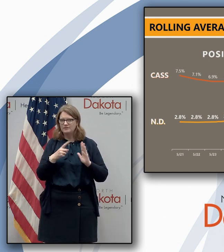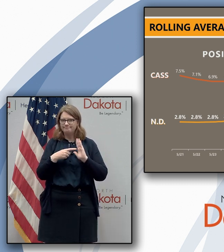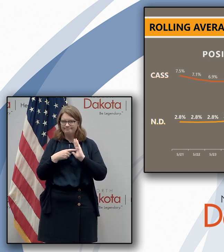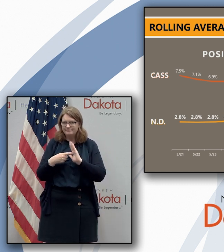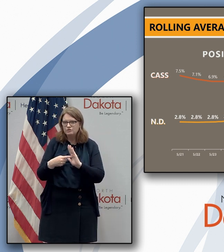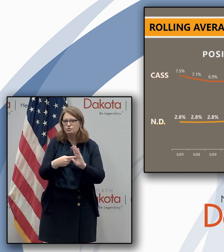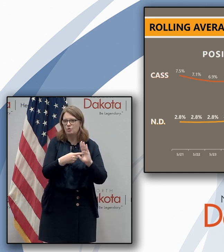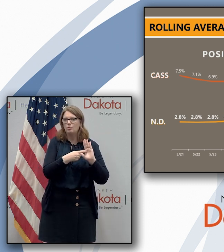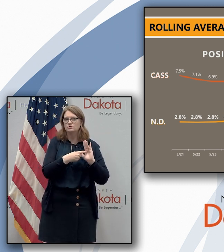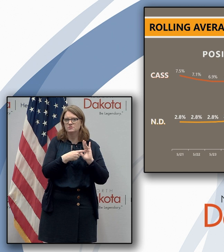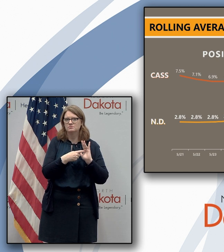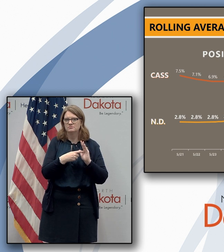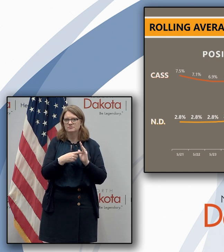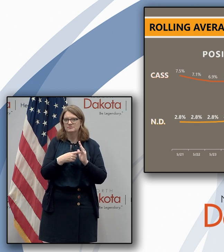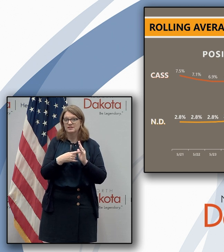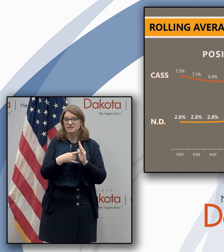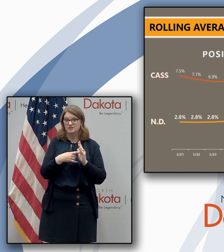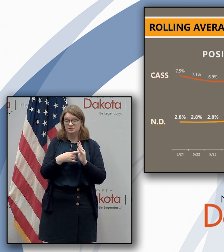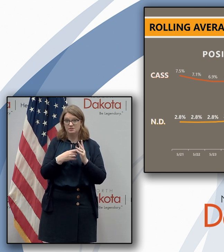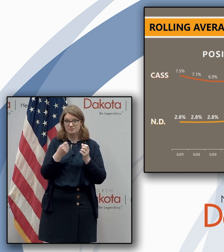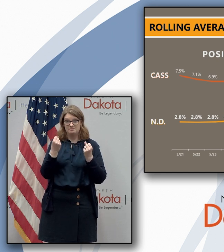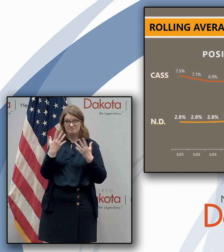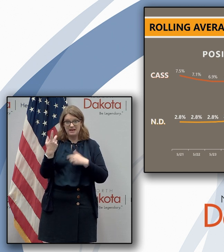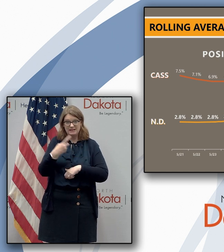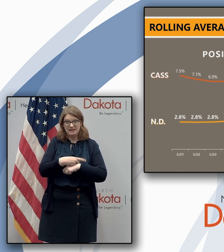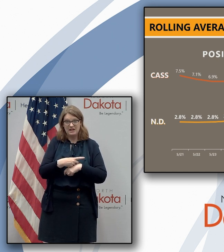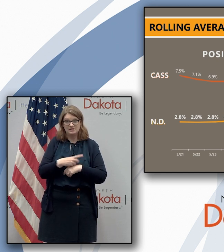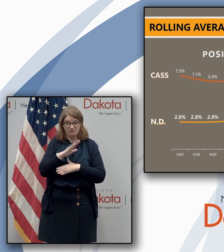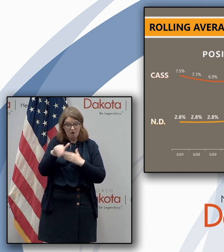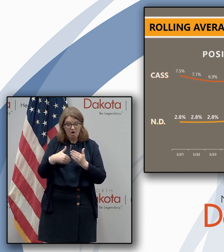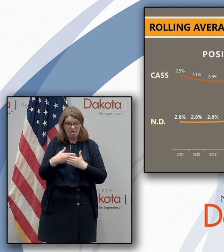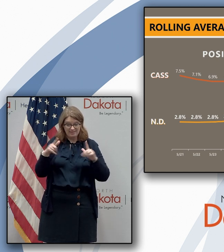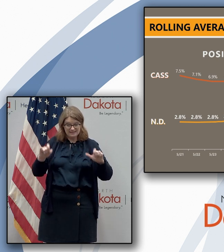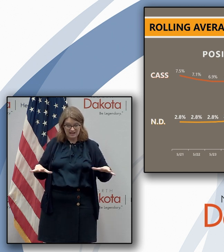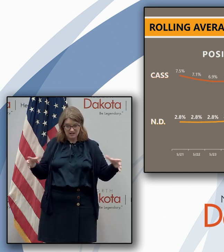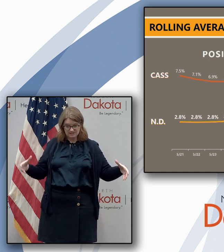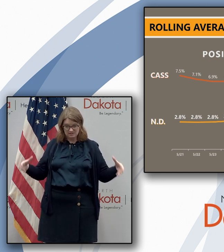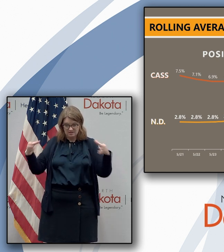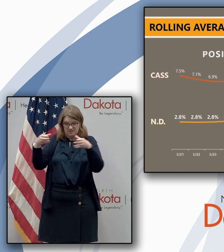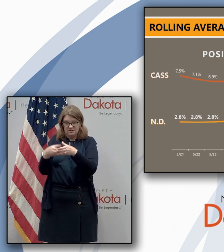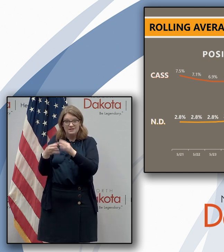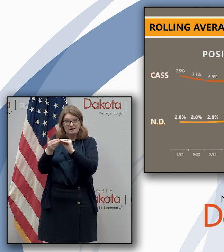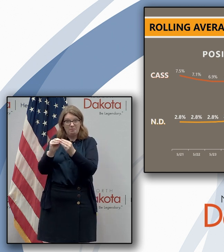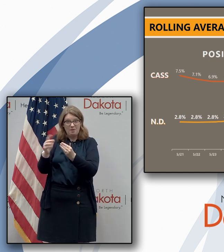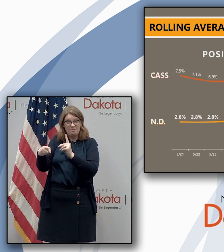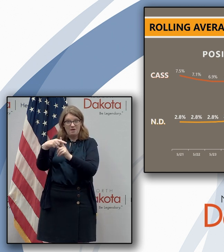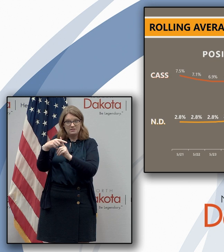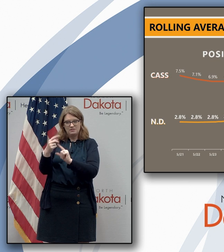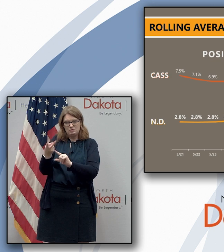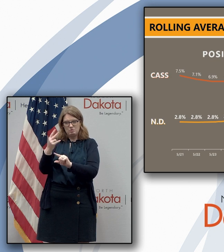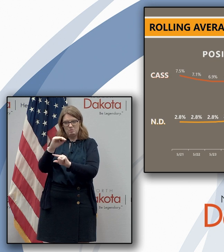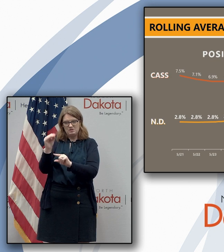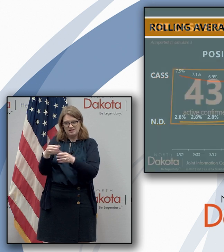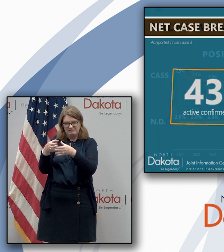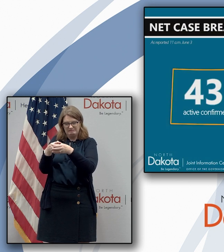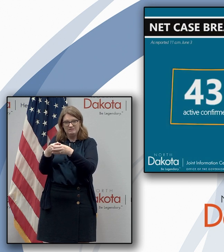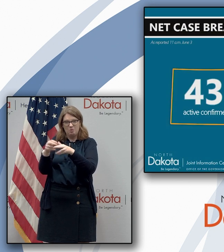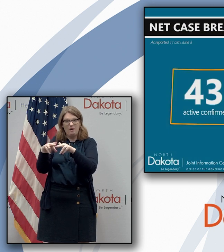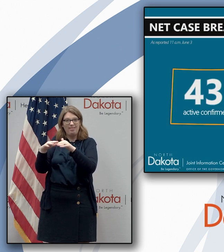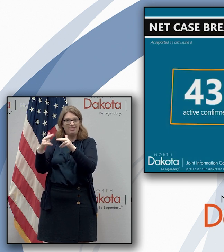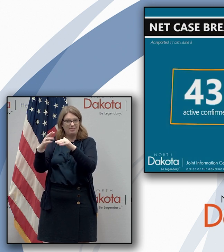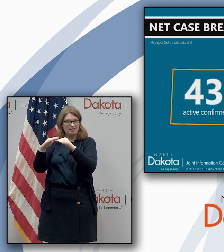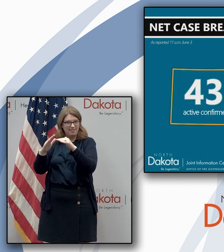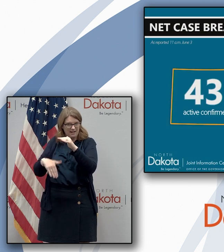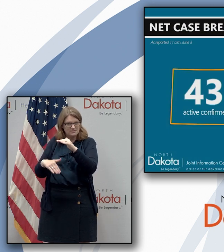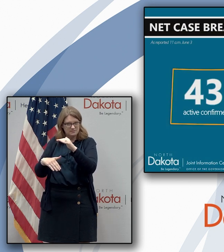days under 2% that we've had over the last week. So really positive direction here. And I should say those are